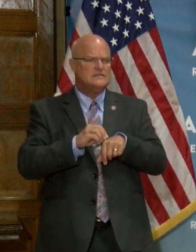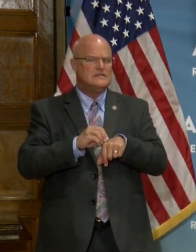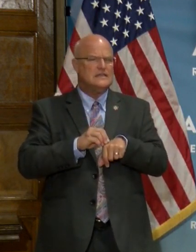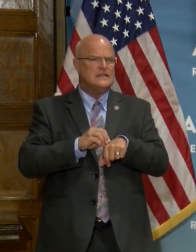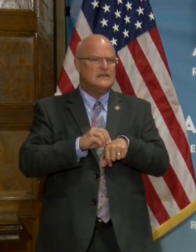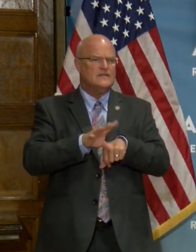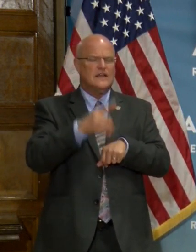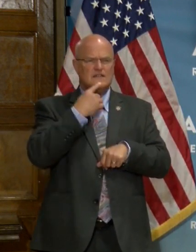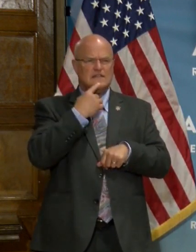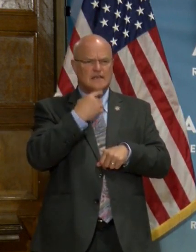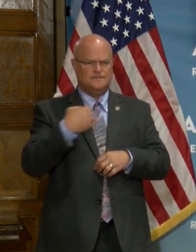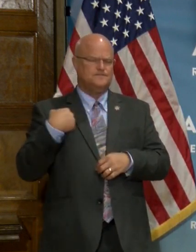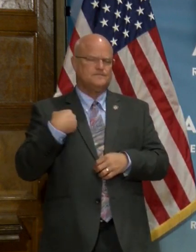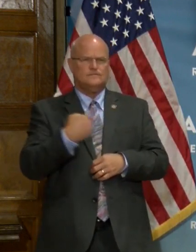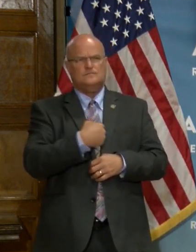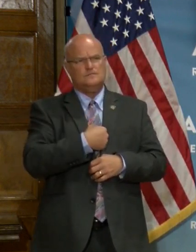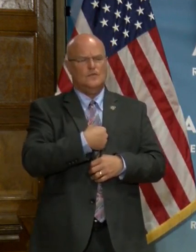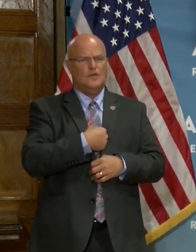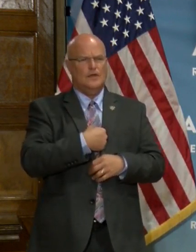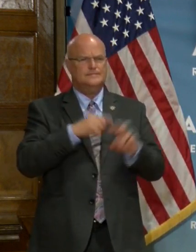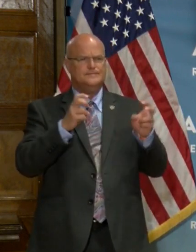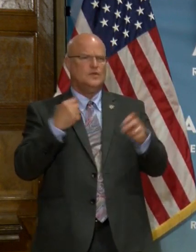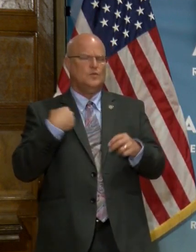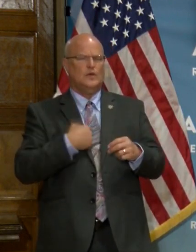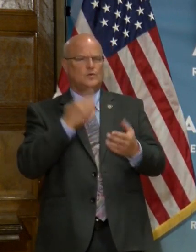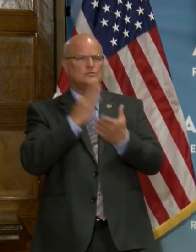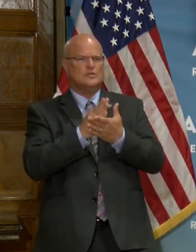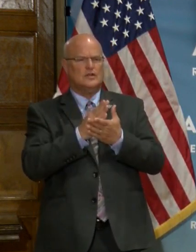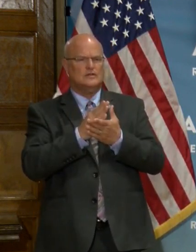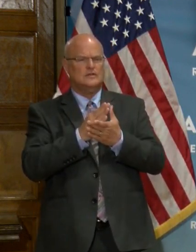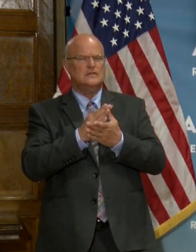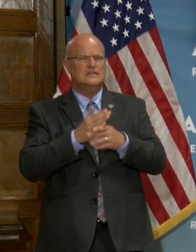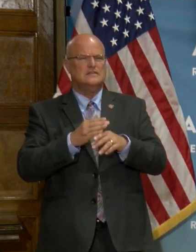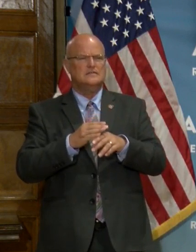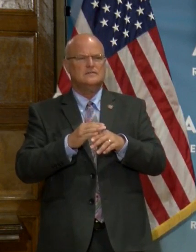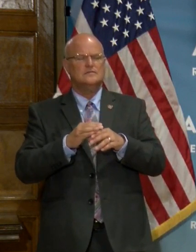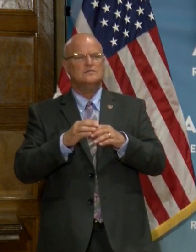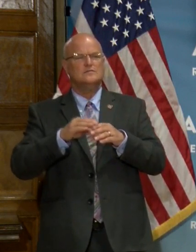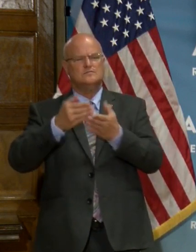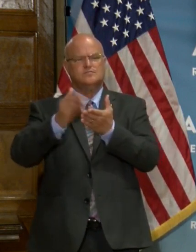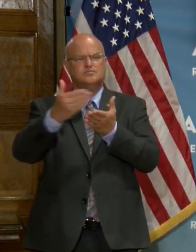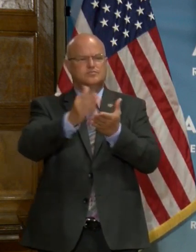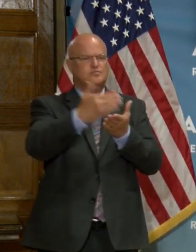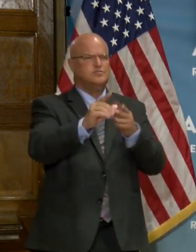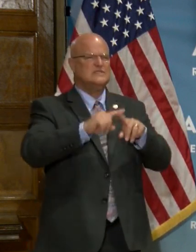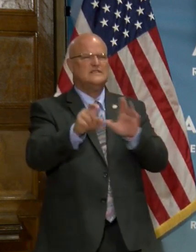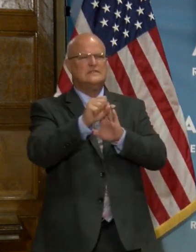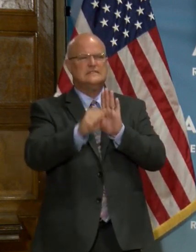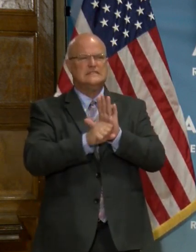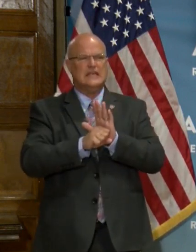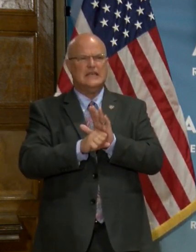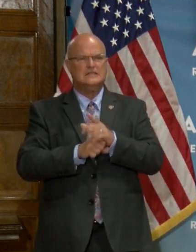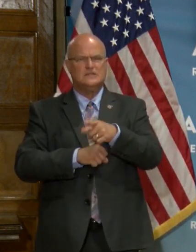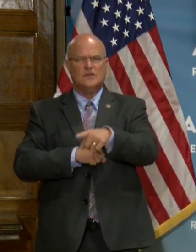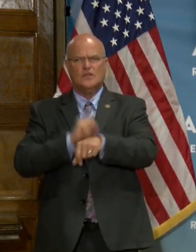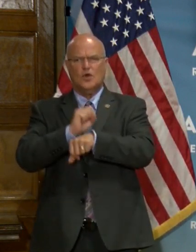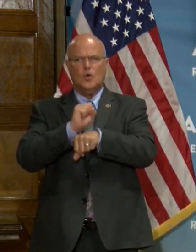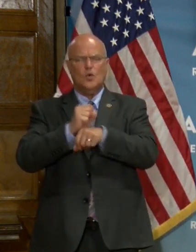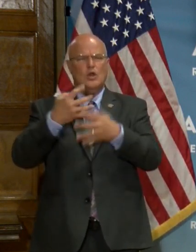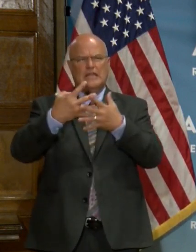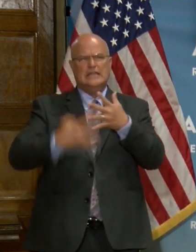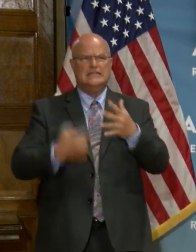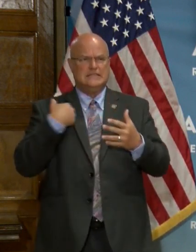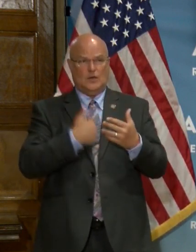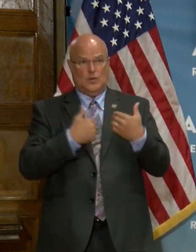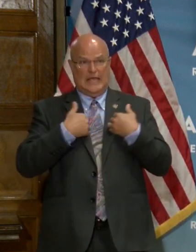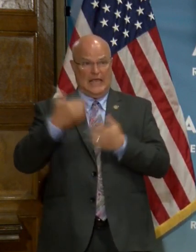to say we're going to start isolating the different states. Yes. That working list that